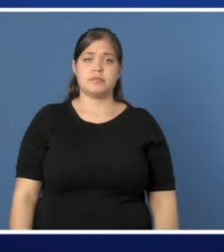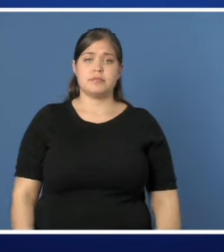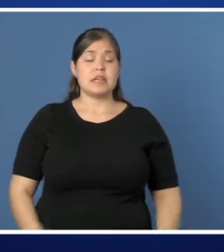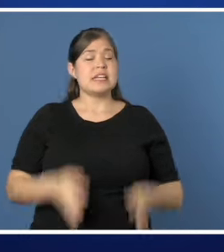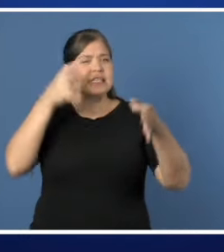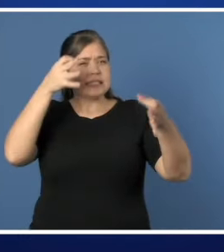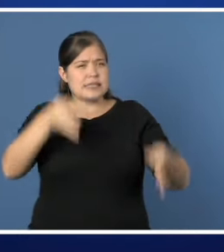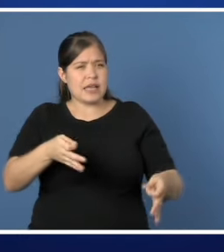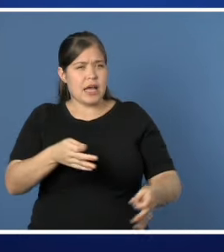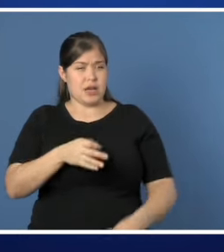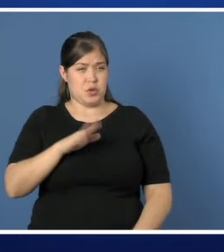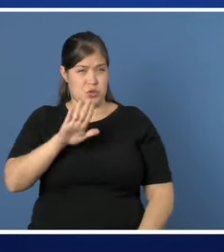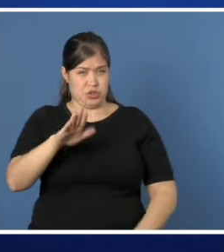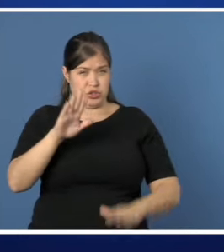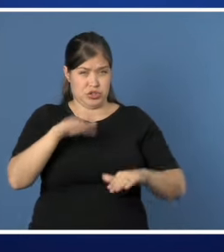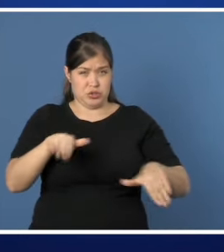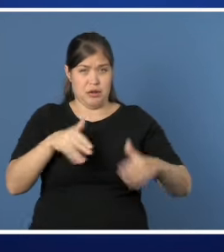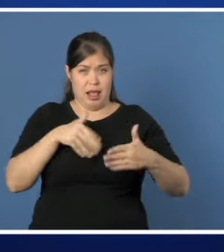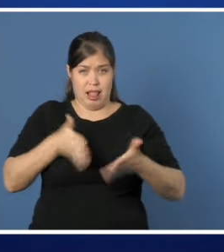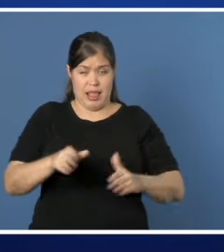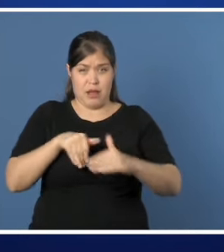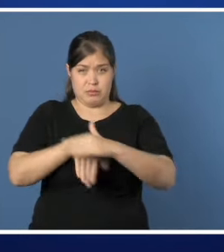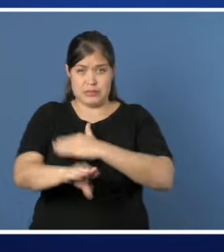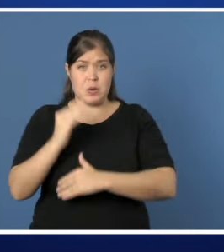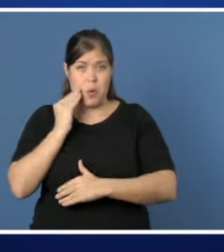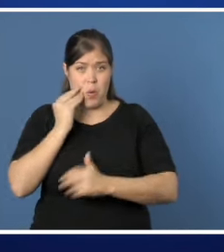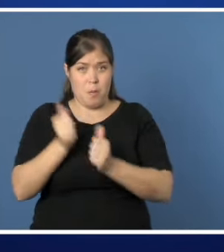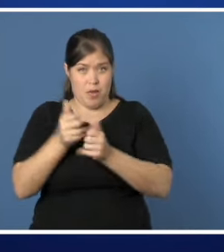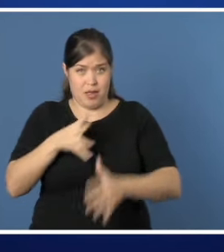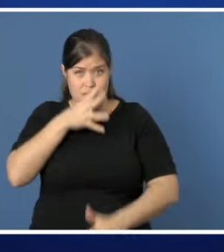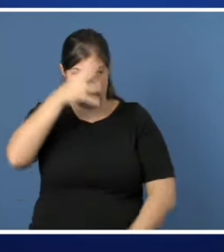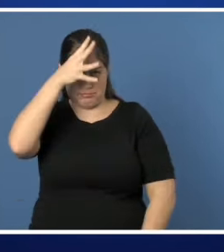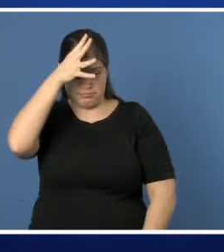Decide if your child gets into your home if you are not there